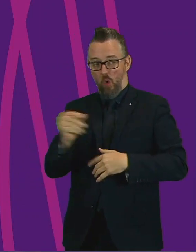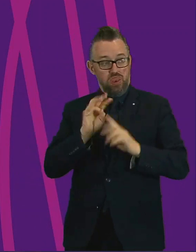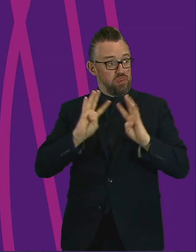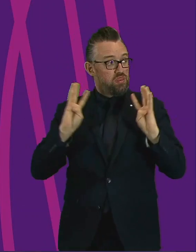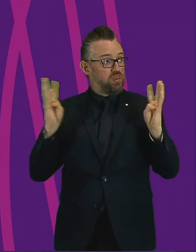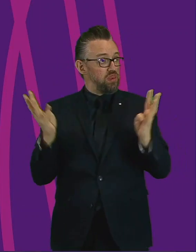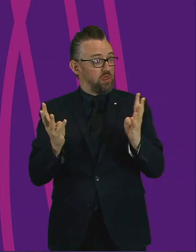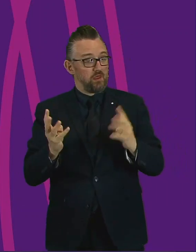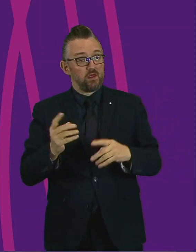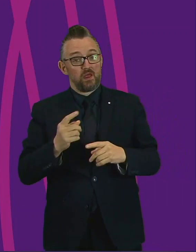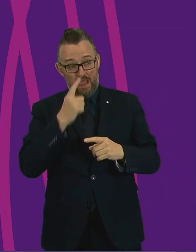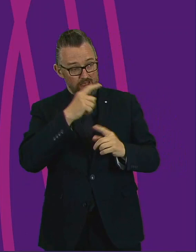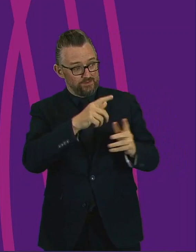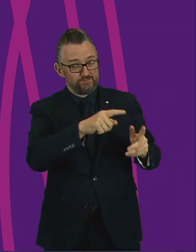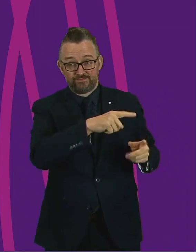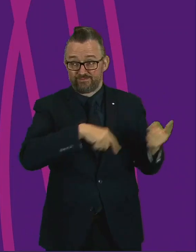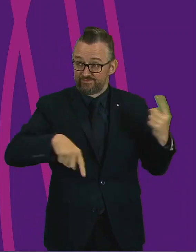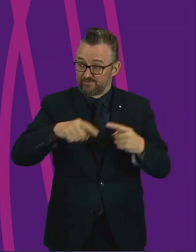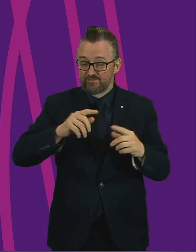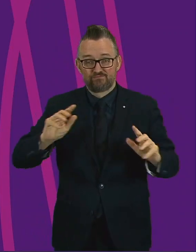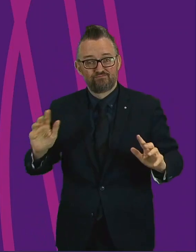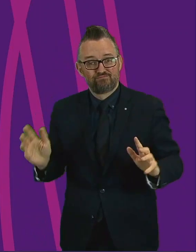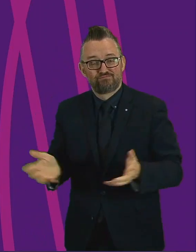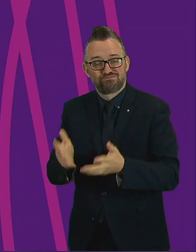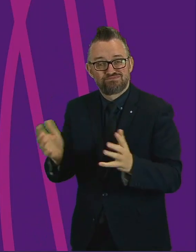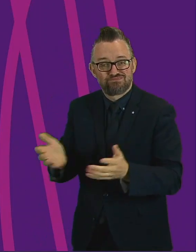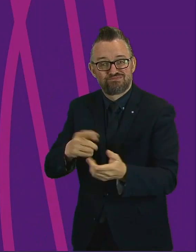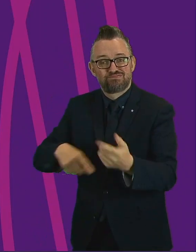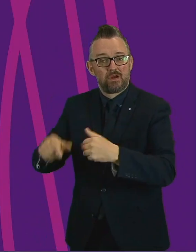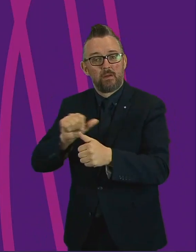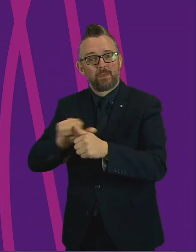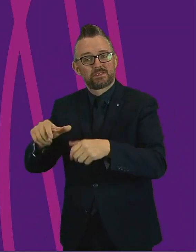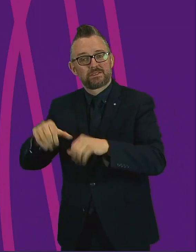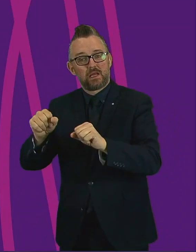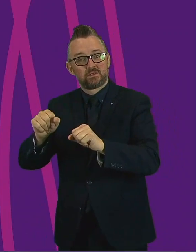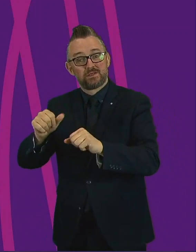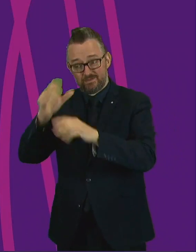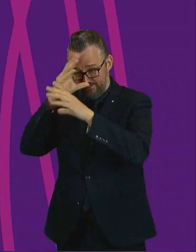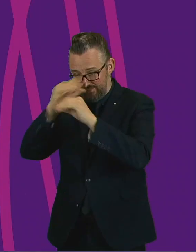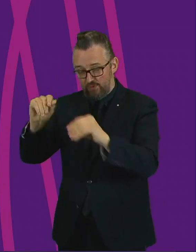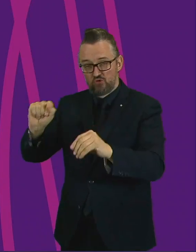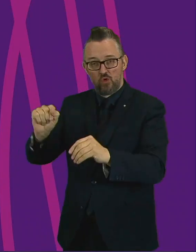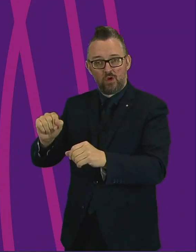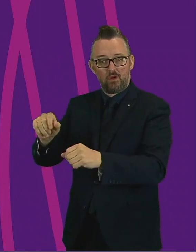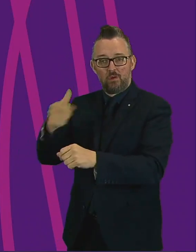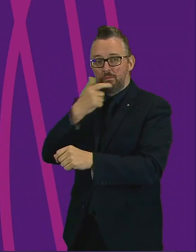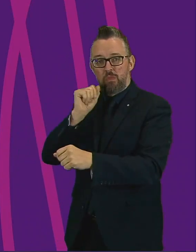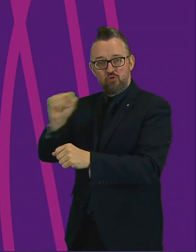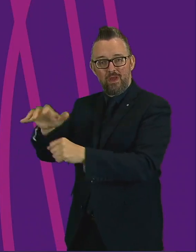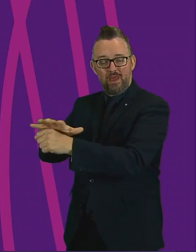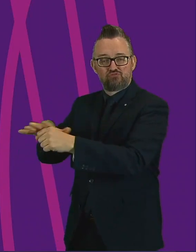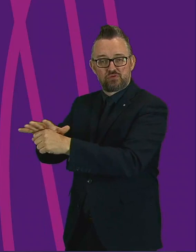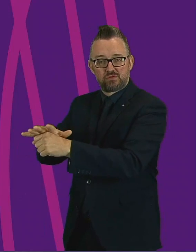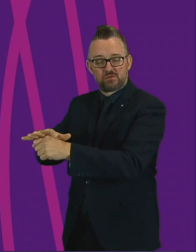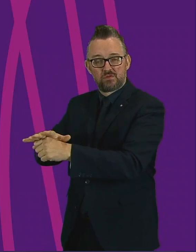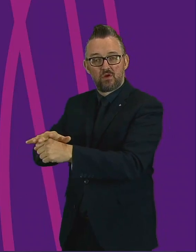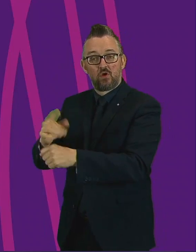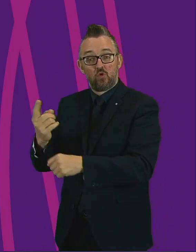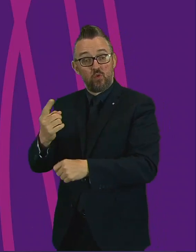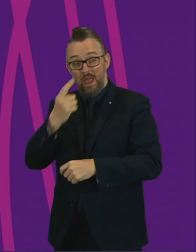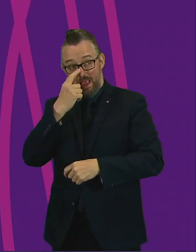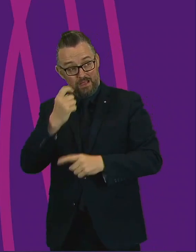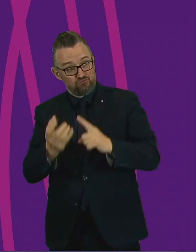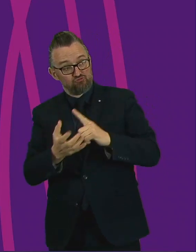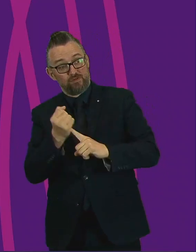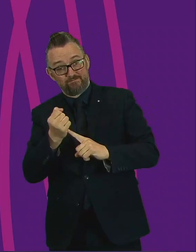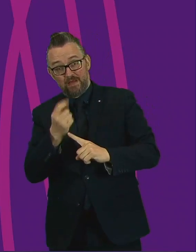also do whatever they can to make sure that the Best Start grant is known to their constituents, and constituents who are eligible are